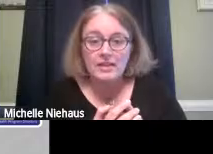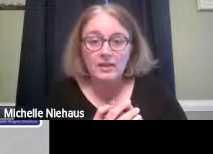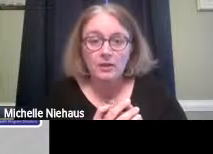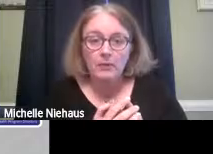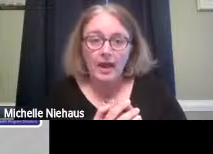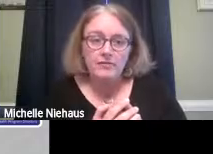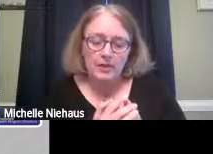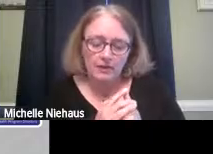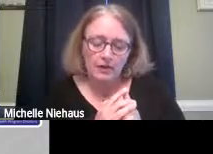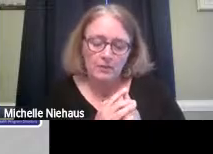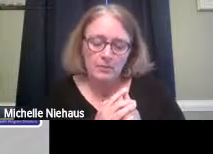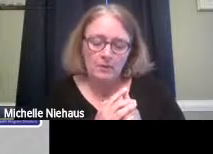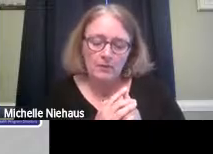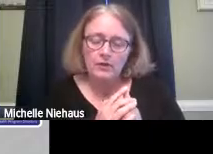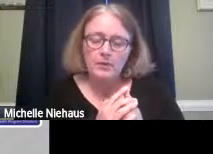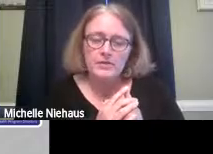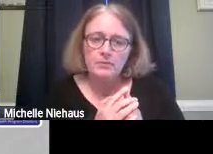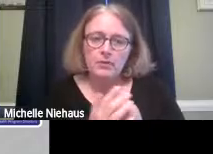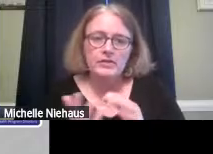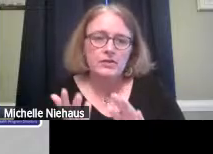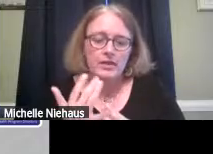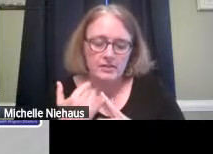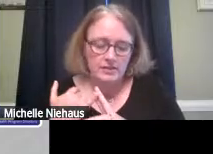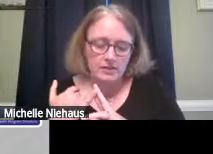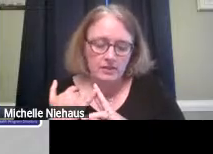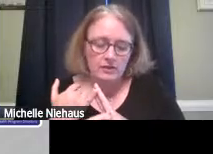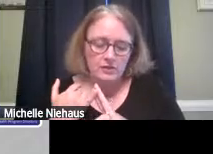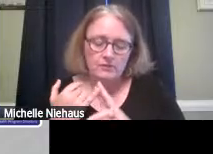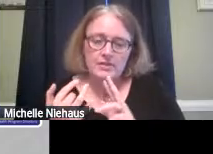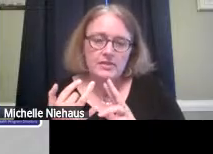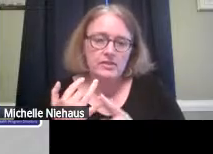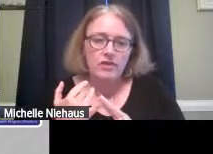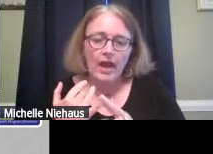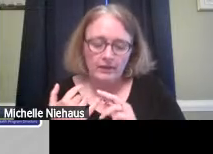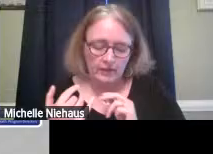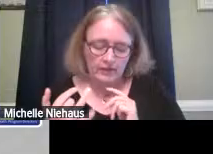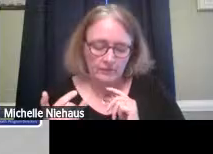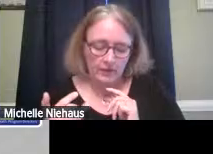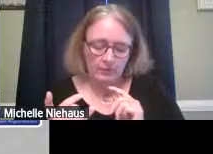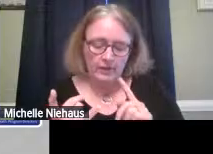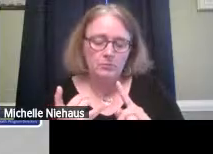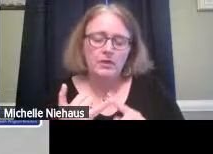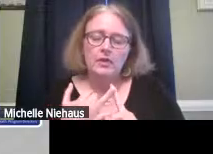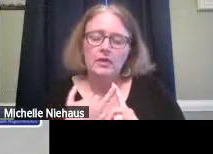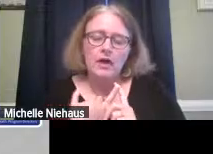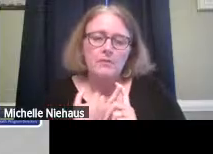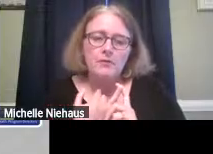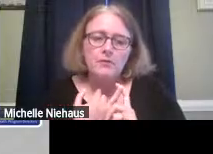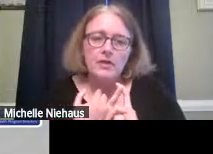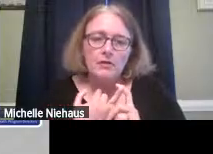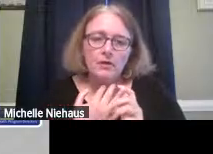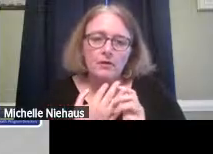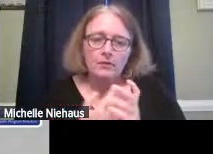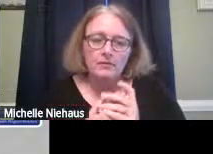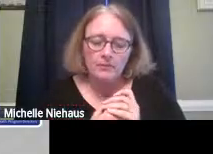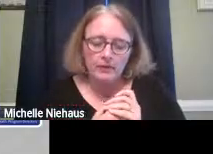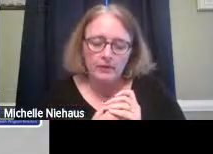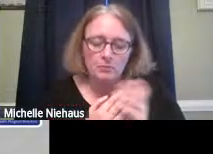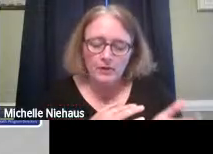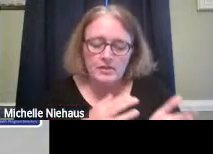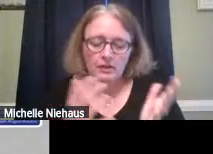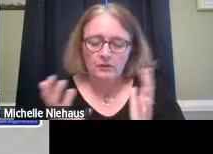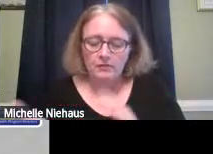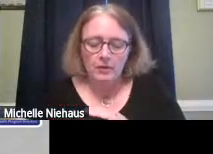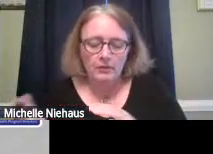choice. We have to be thinking about whether a person wants crisis services in chat, if they want them through Videophone, if they want them